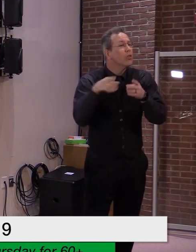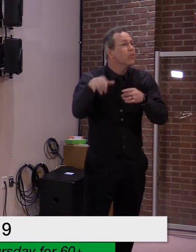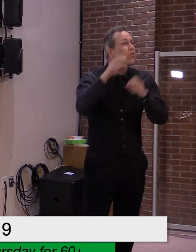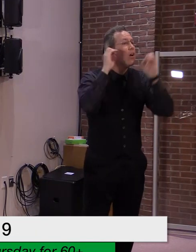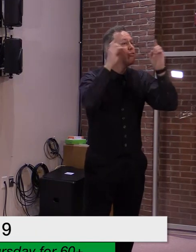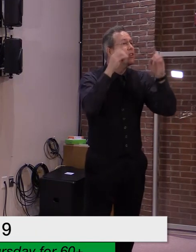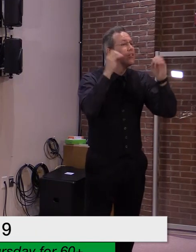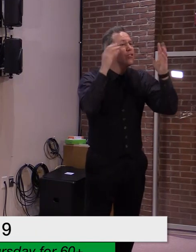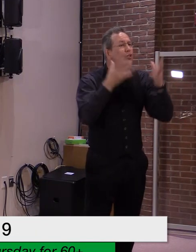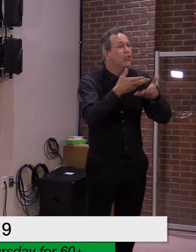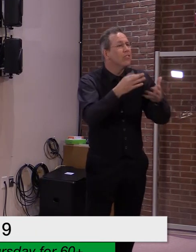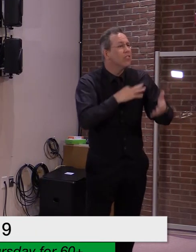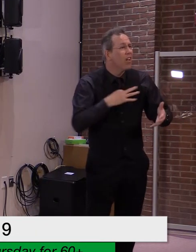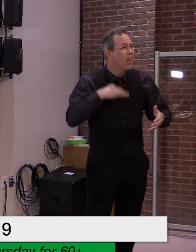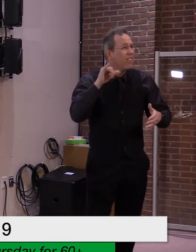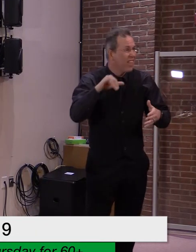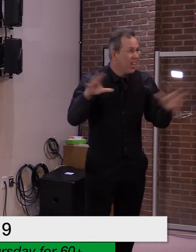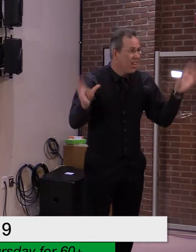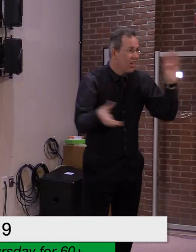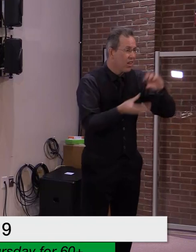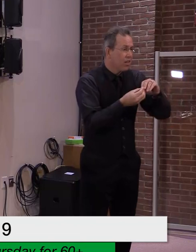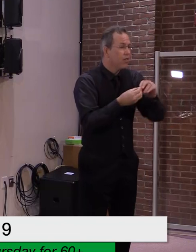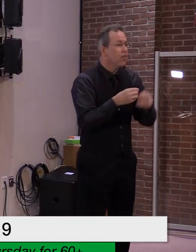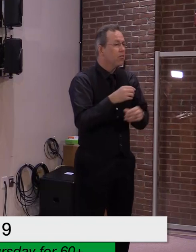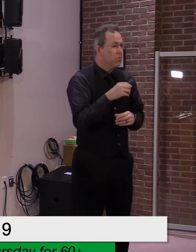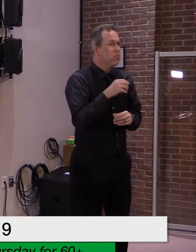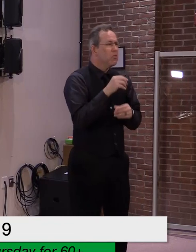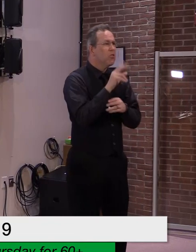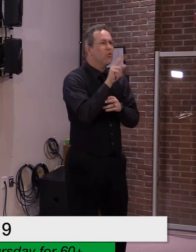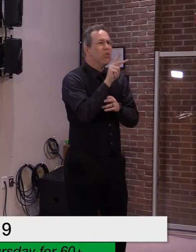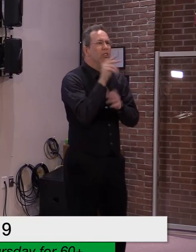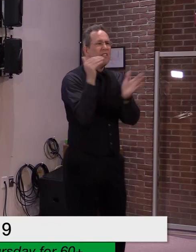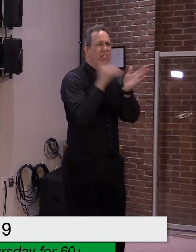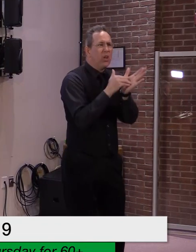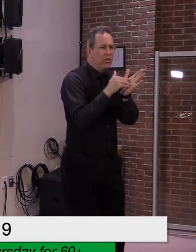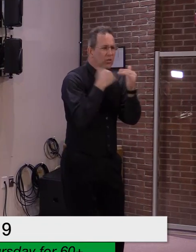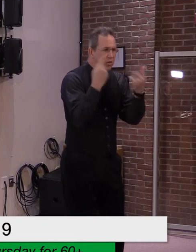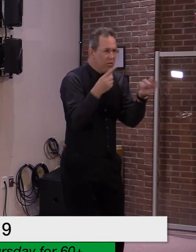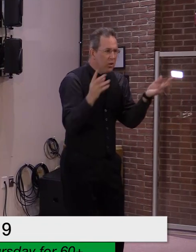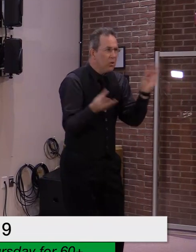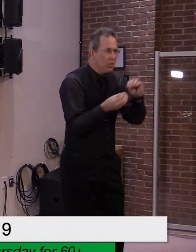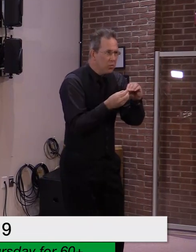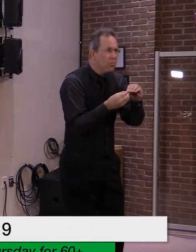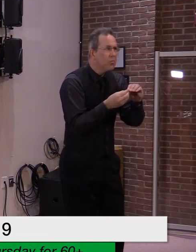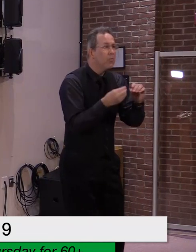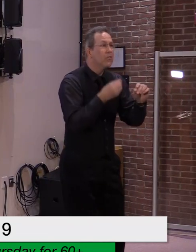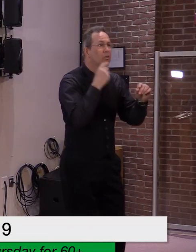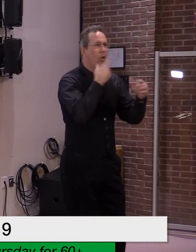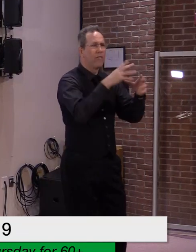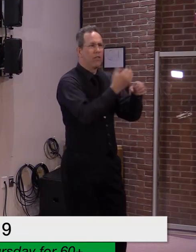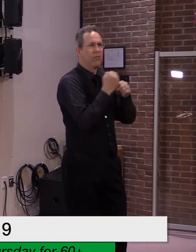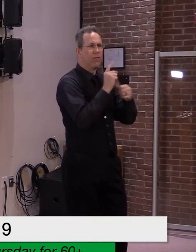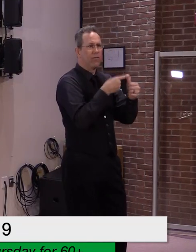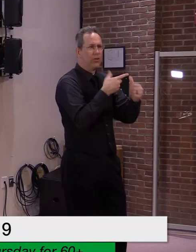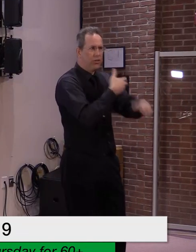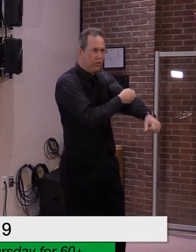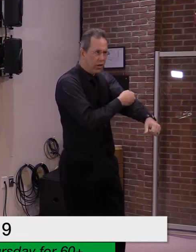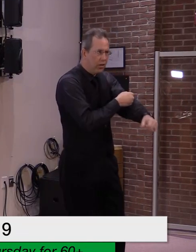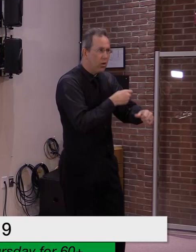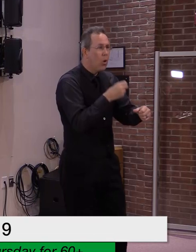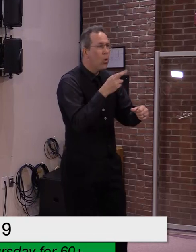23,000 educators and eligible child care providers have received a first dose or have made